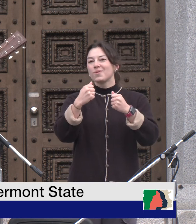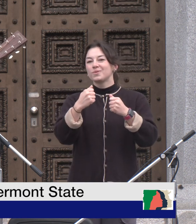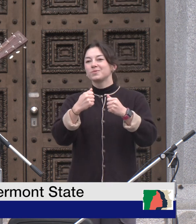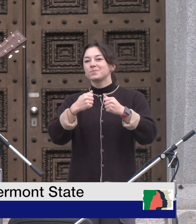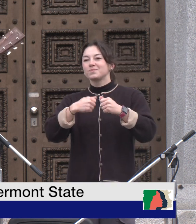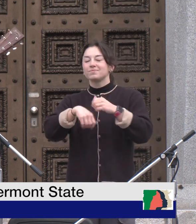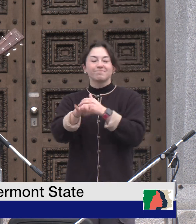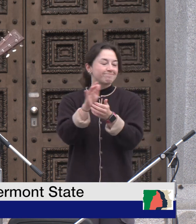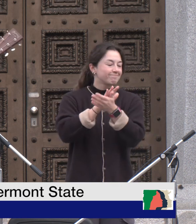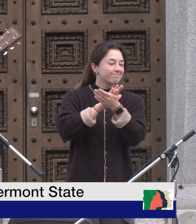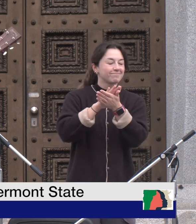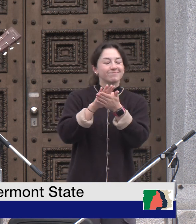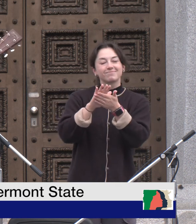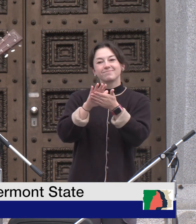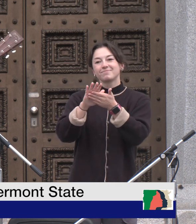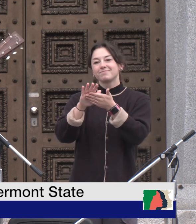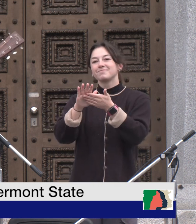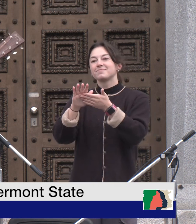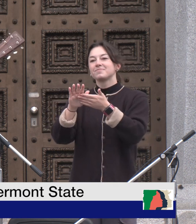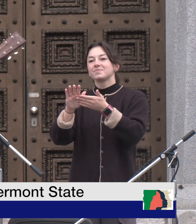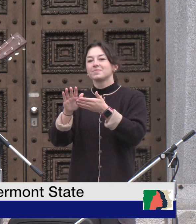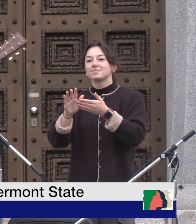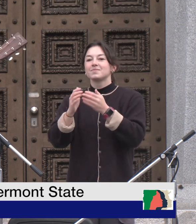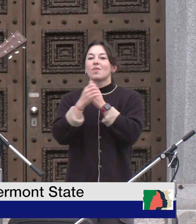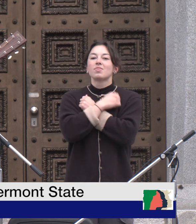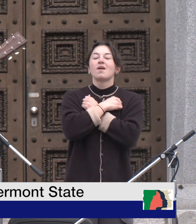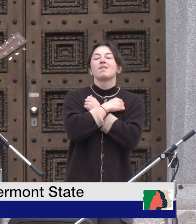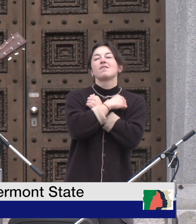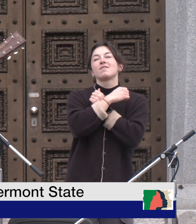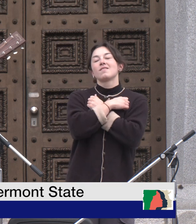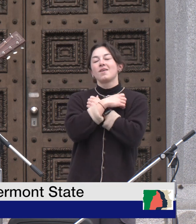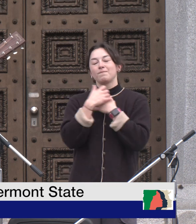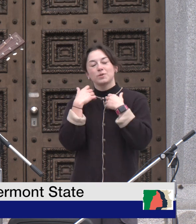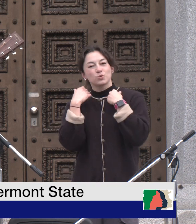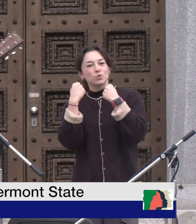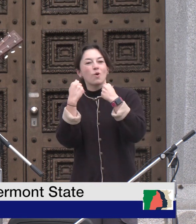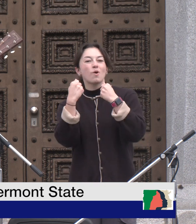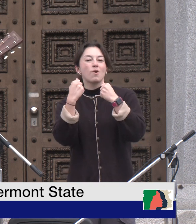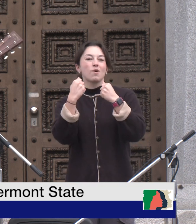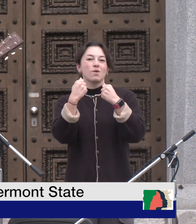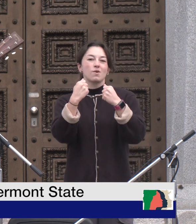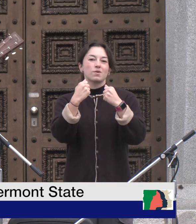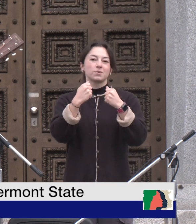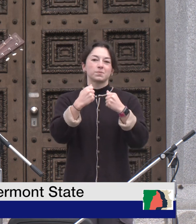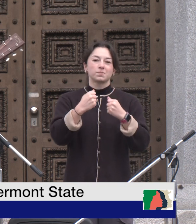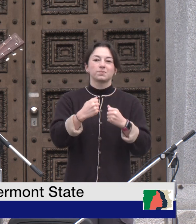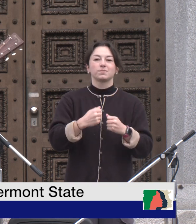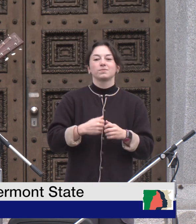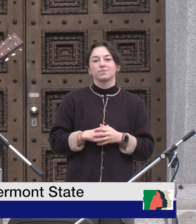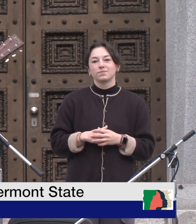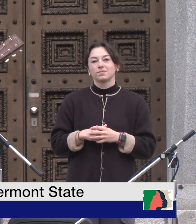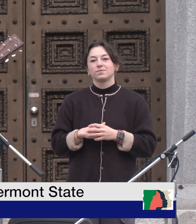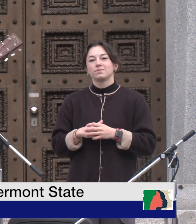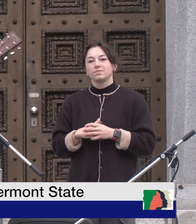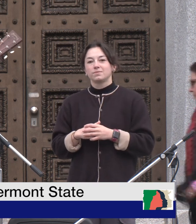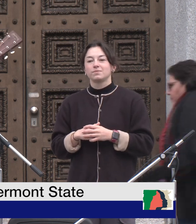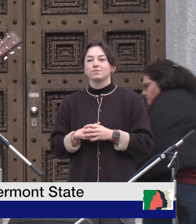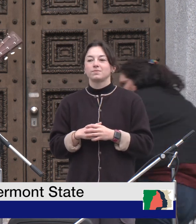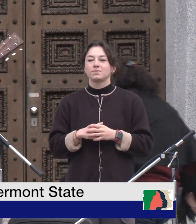that. We are kinder than that. Love is stronger than